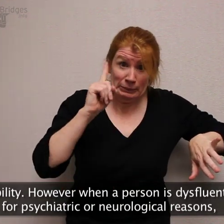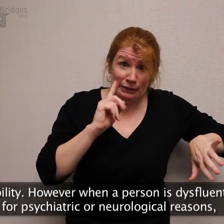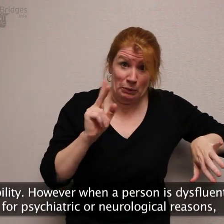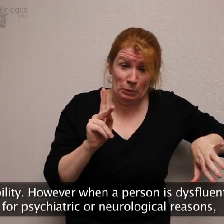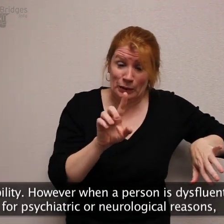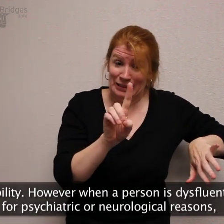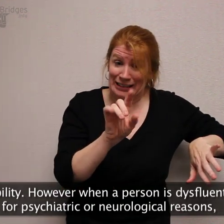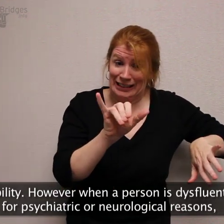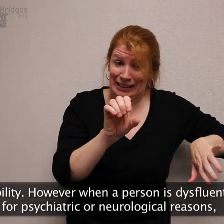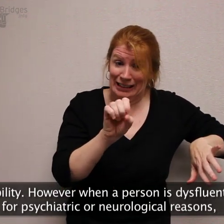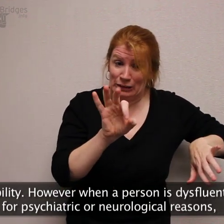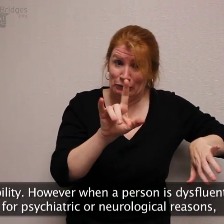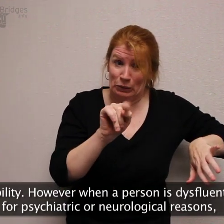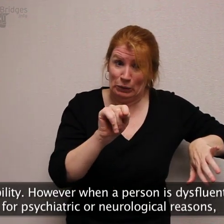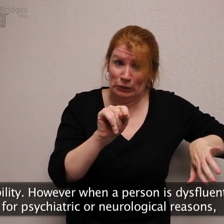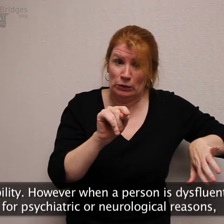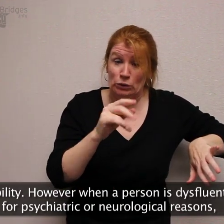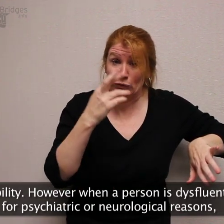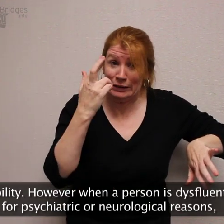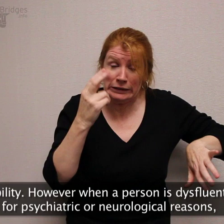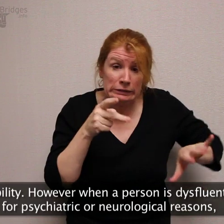or from ASL to English.